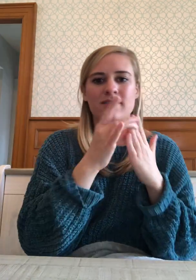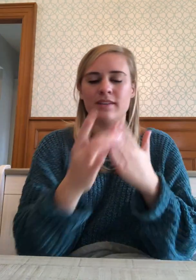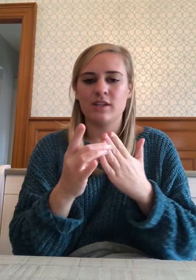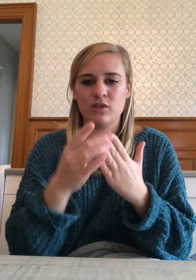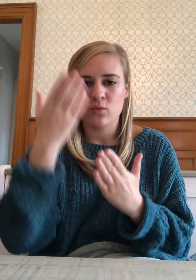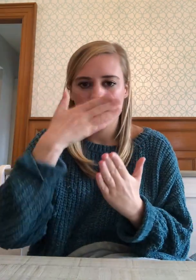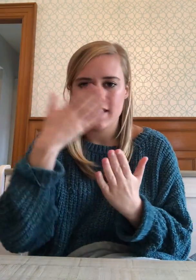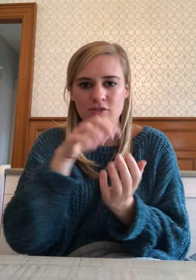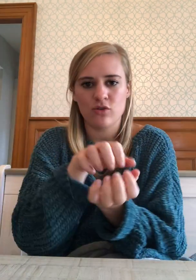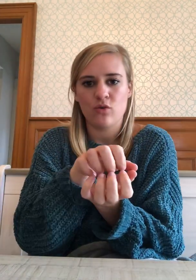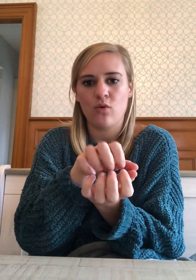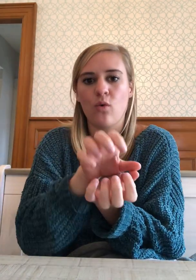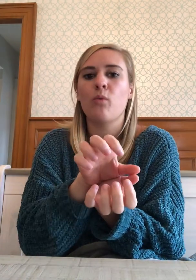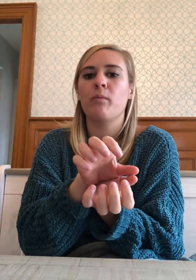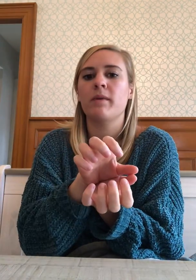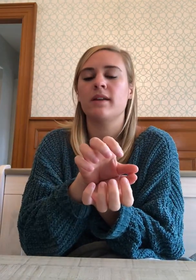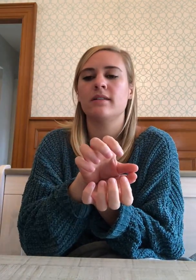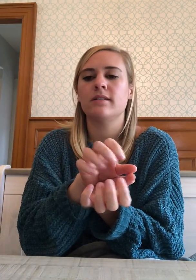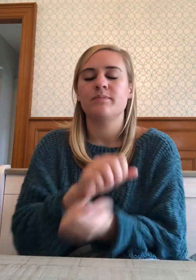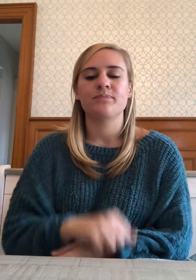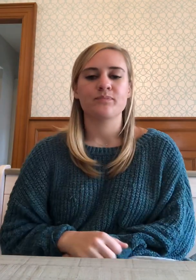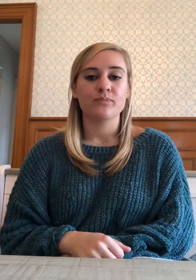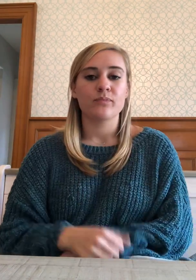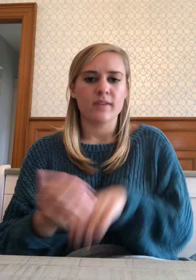Why a V-shaped palate? Because